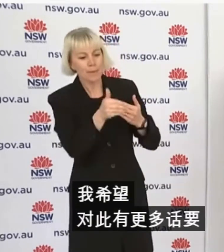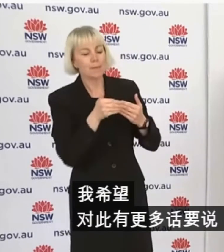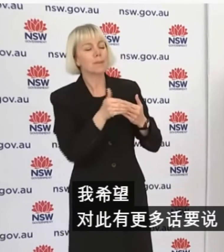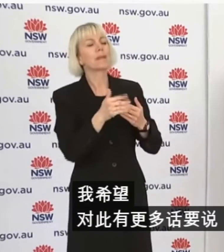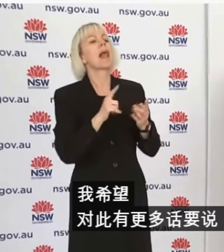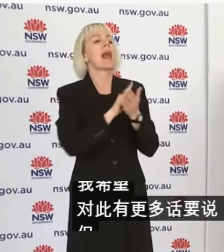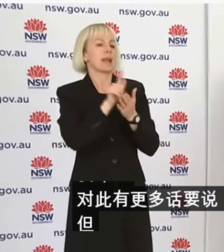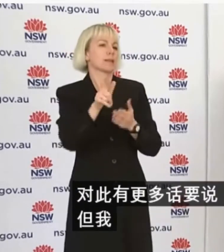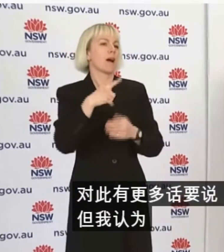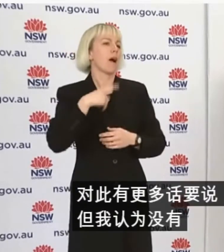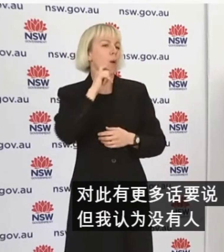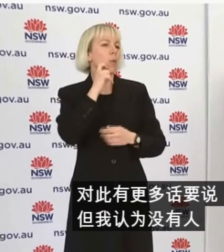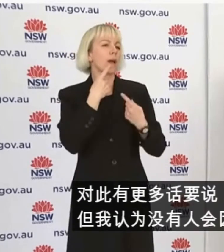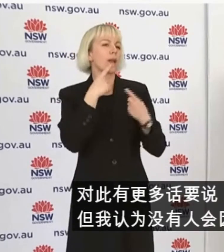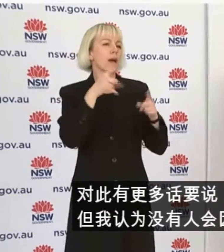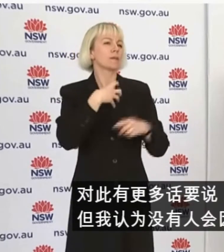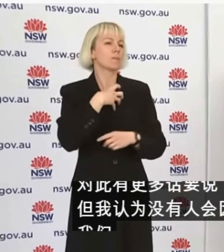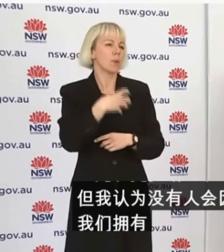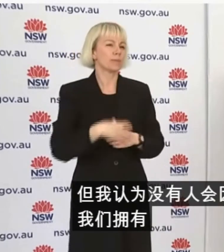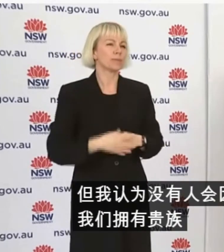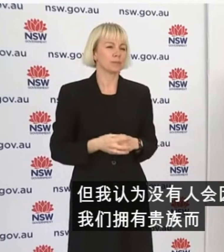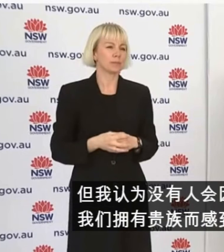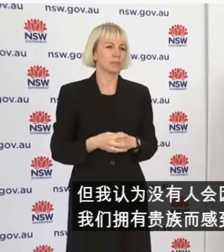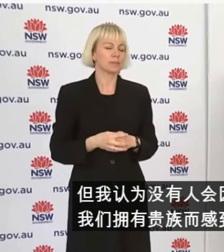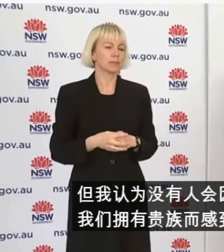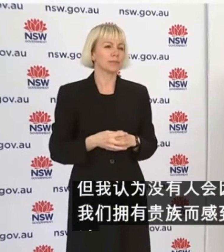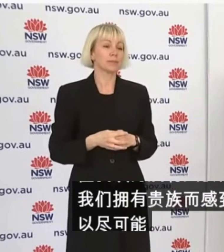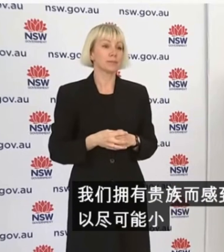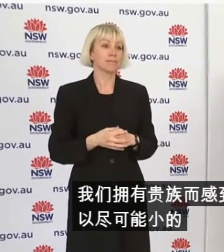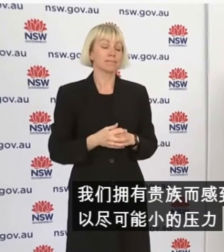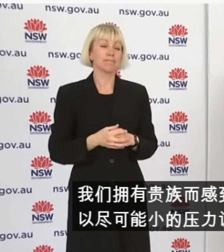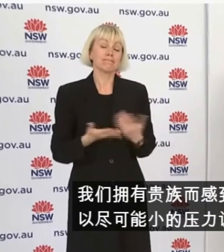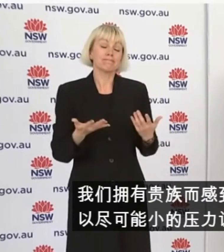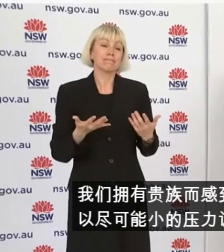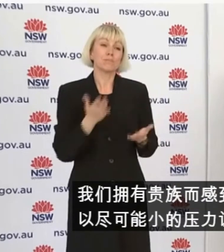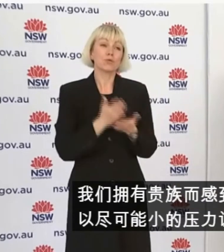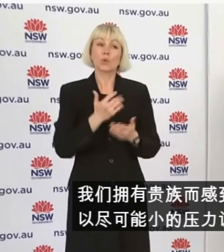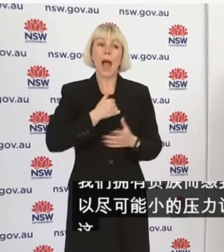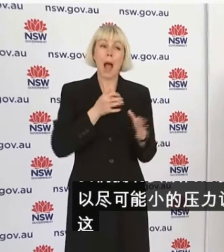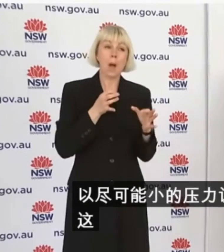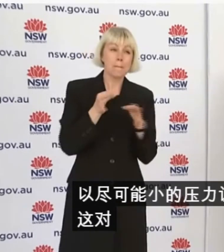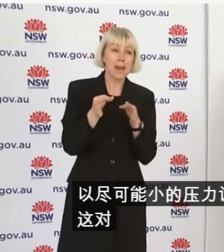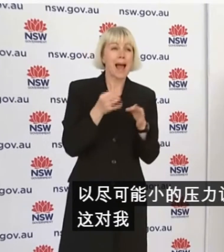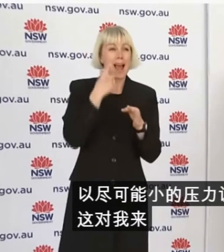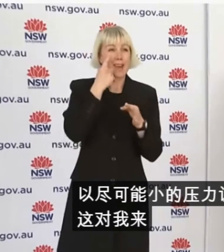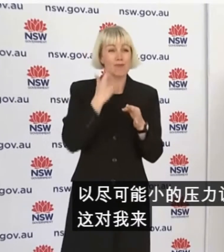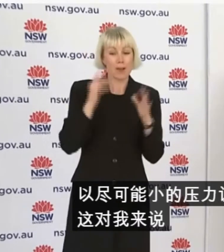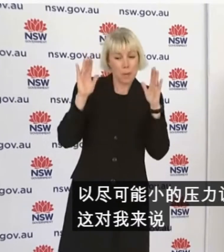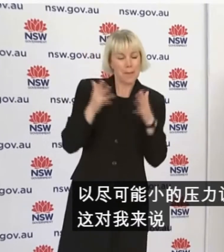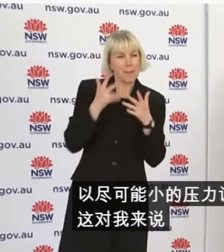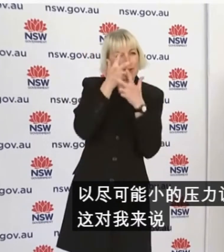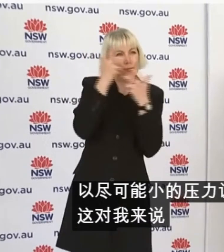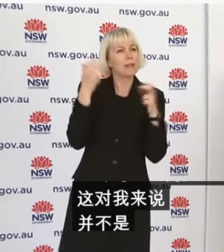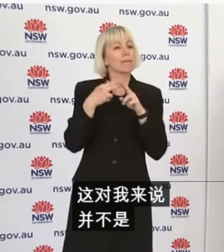say about that. But I don't think anybody would begrudge us for having the noble intention of getting Year 12 through this process with as little stress as possible, which